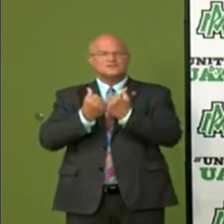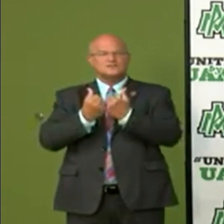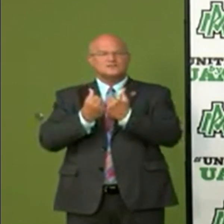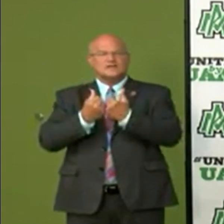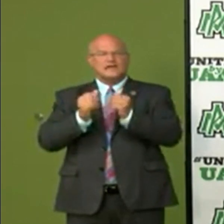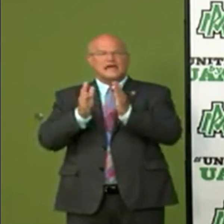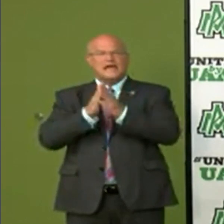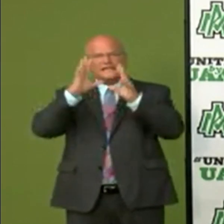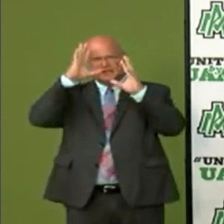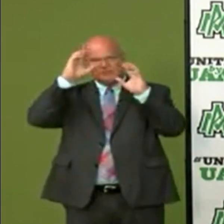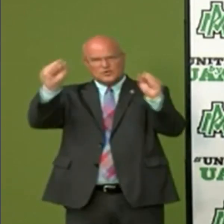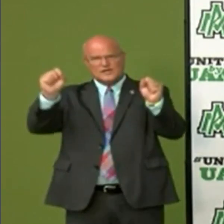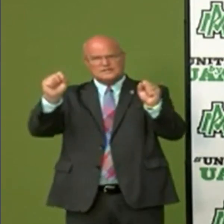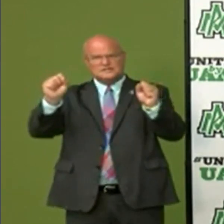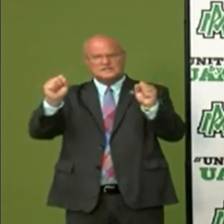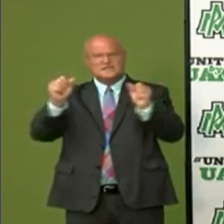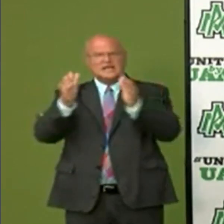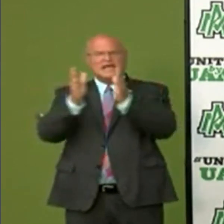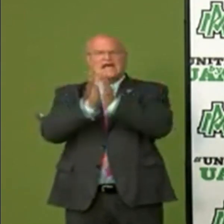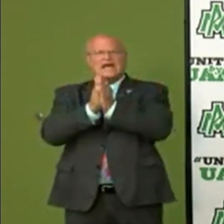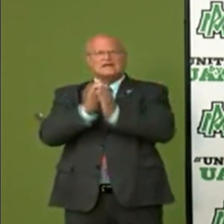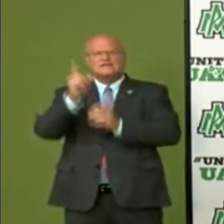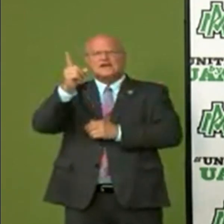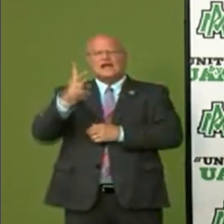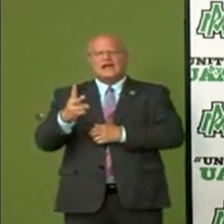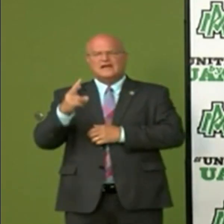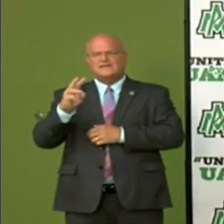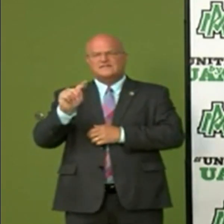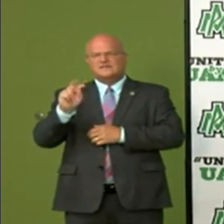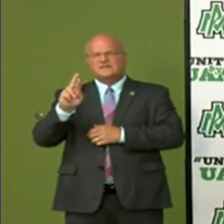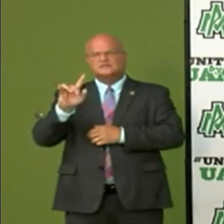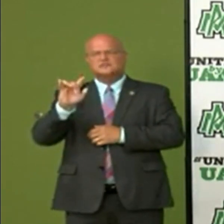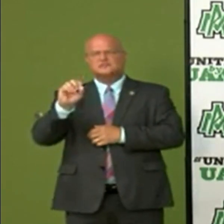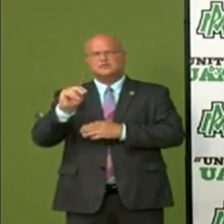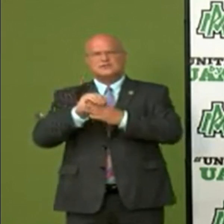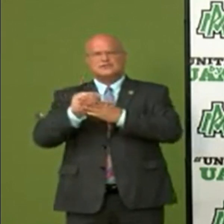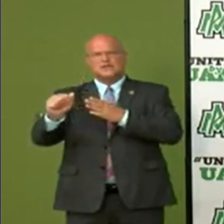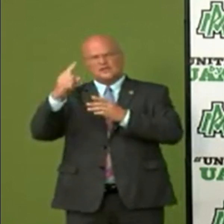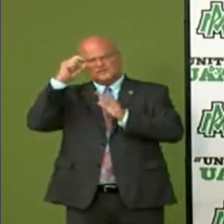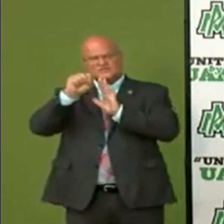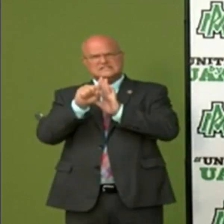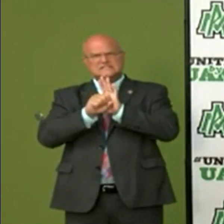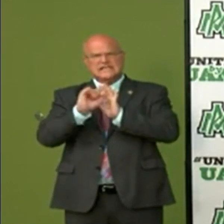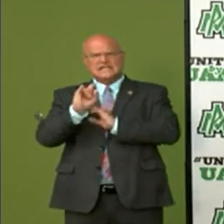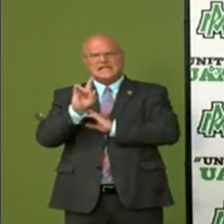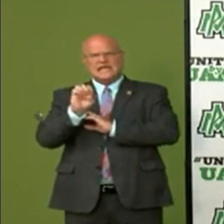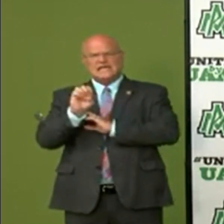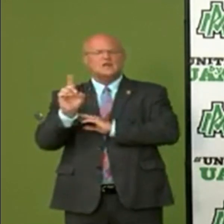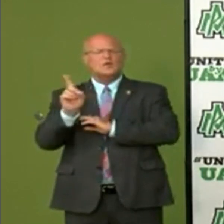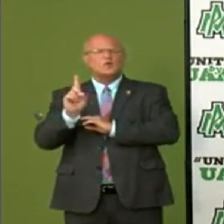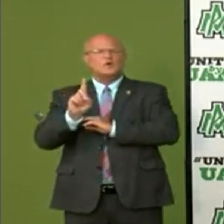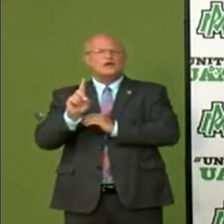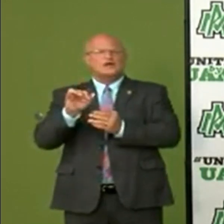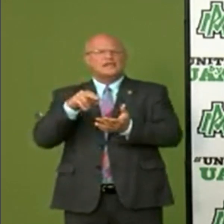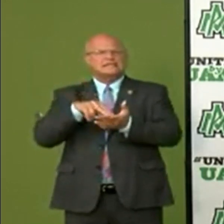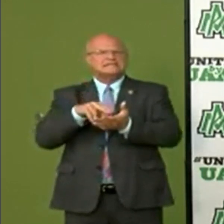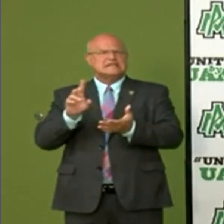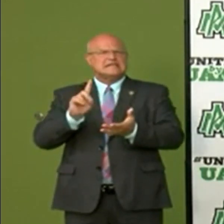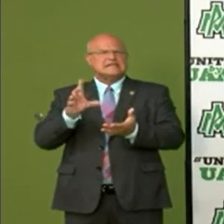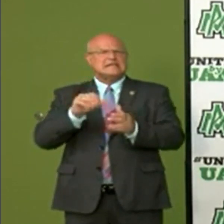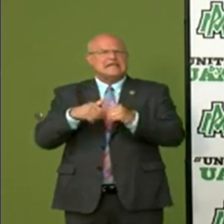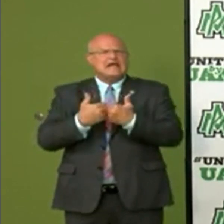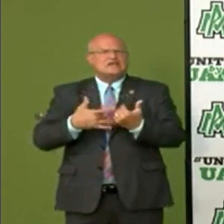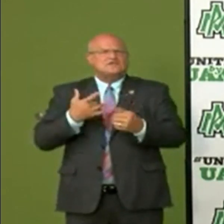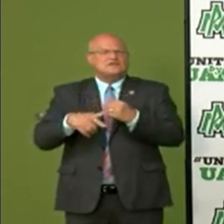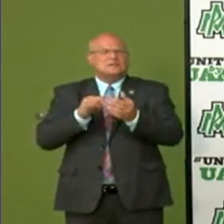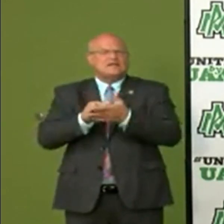White House for about $500 billion for state aid. Can you talk about that a little bit, where you think that stands, and how